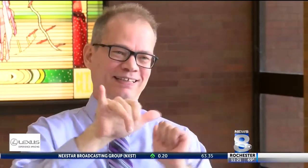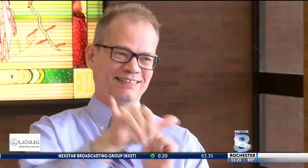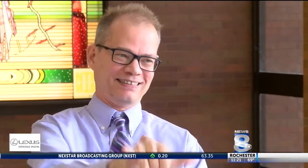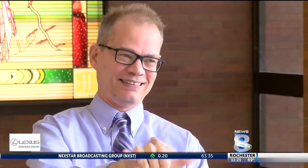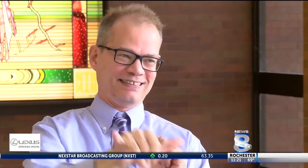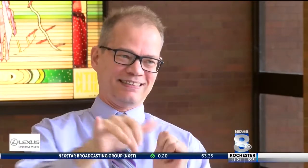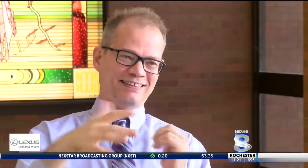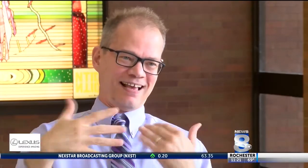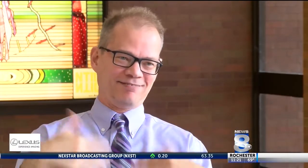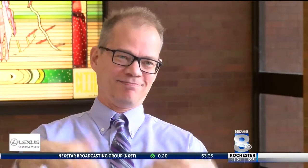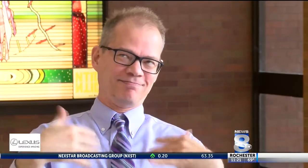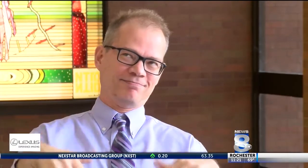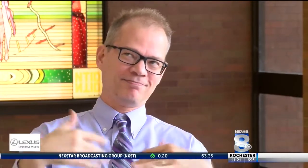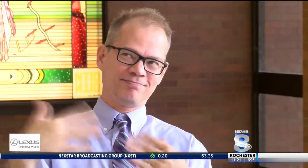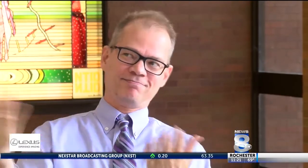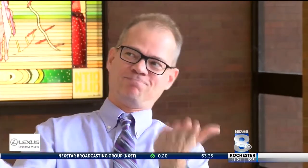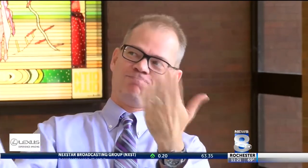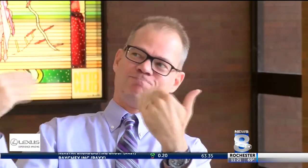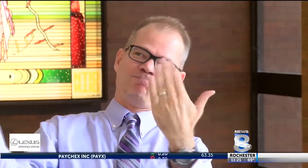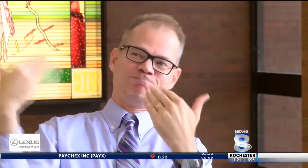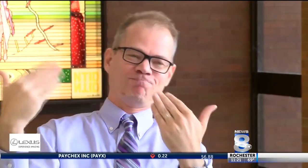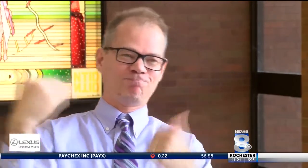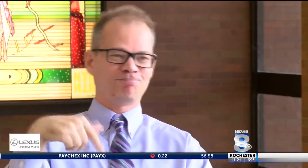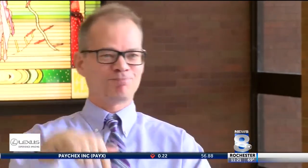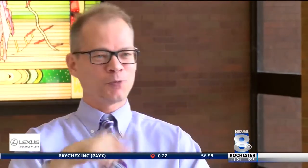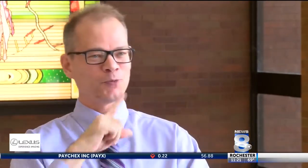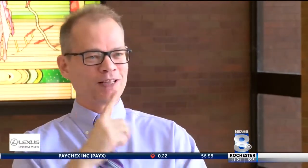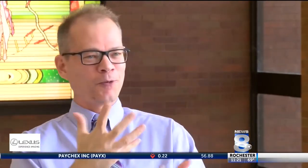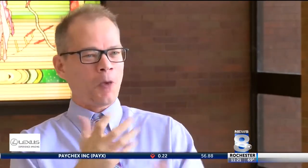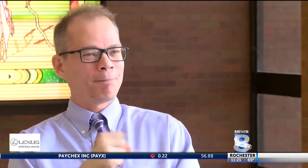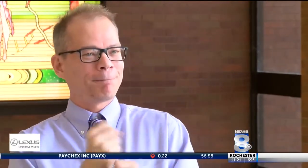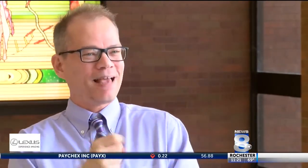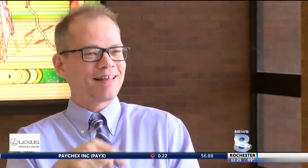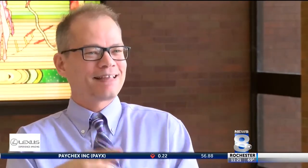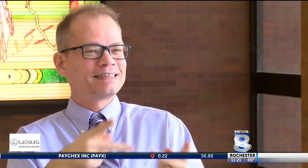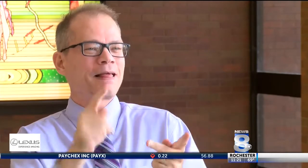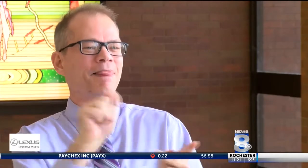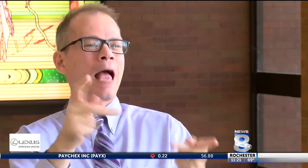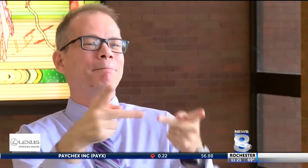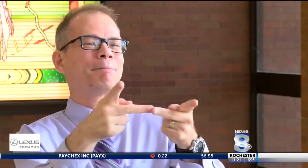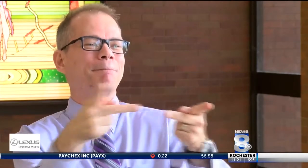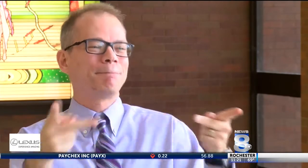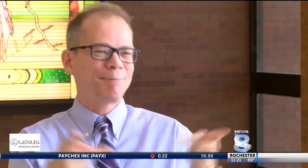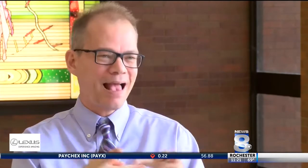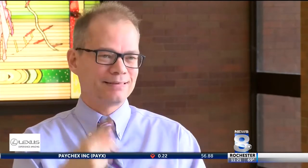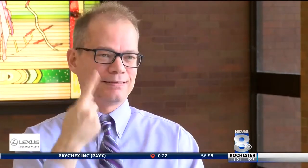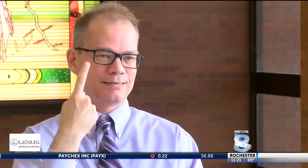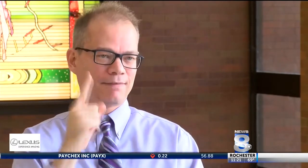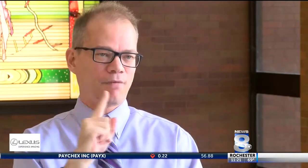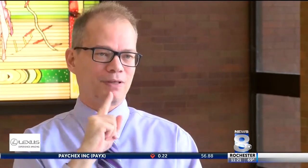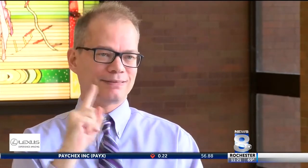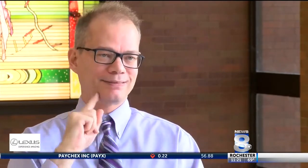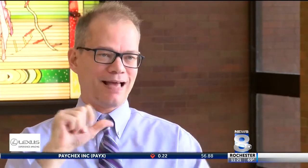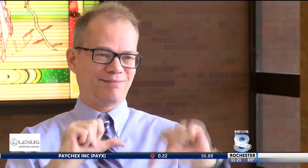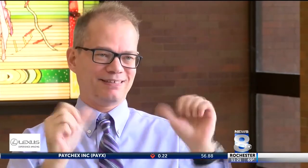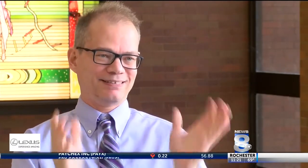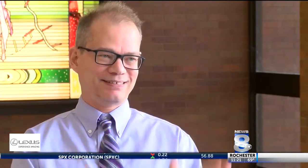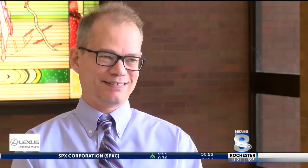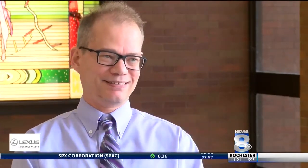increase the number of the deaf professionals here and only make Rochester even more of a deaf mecca. It will truly become the place to